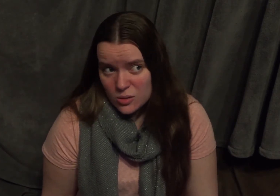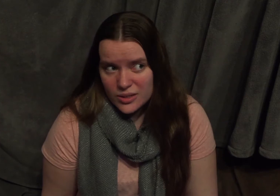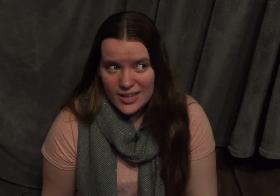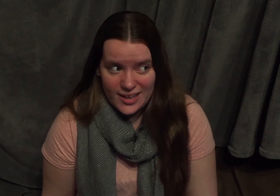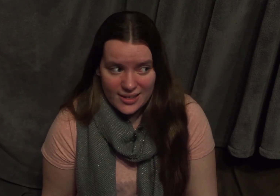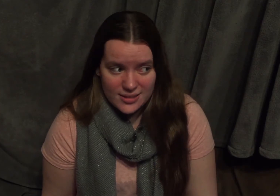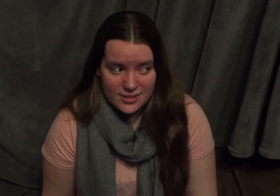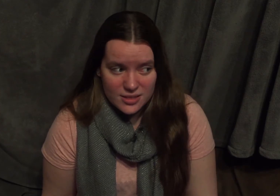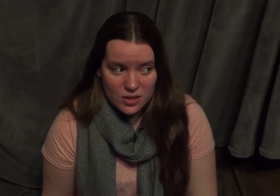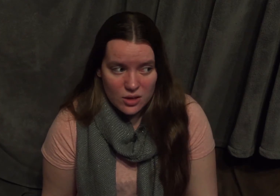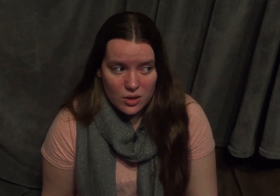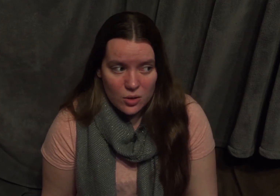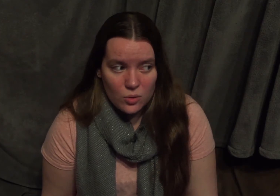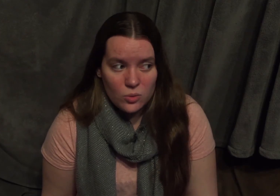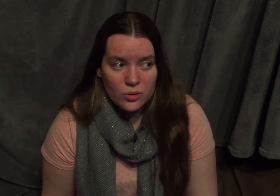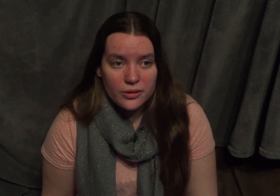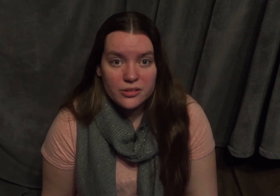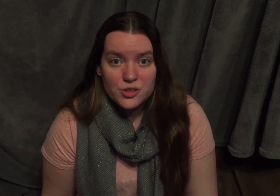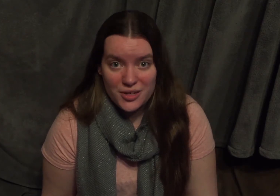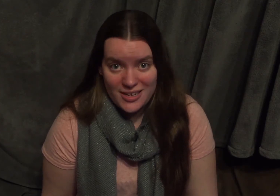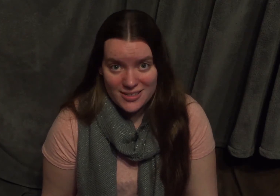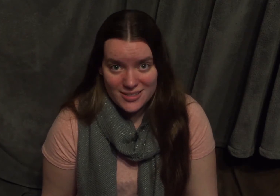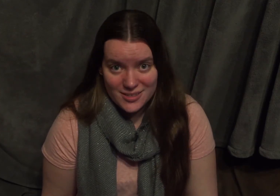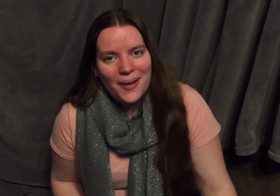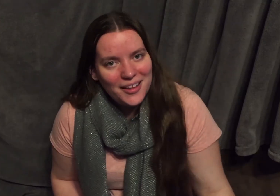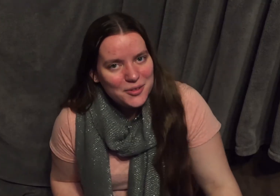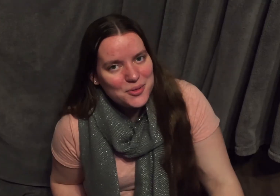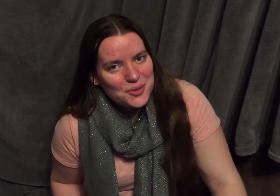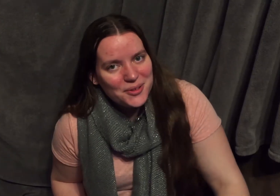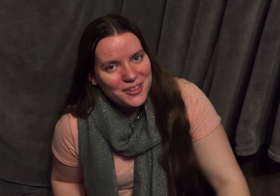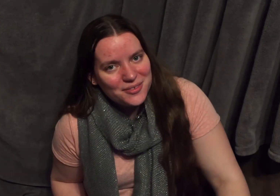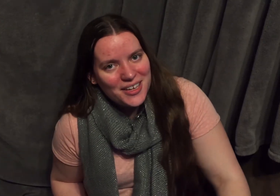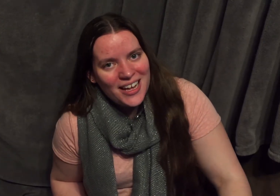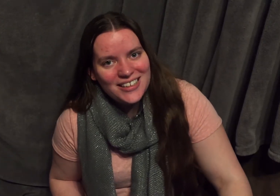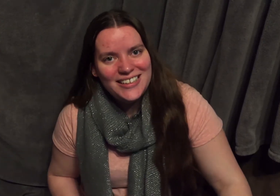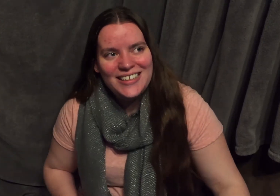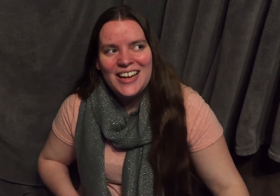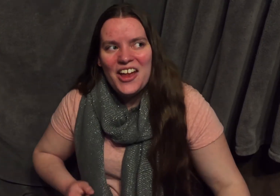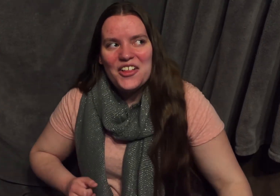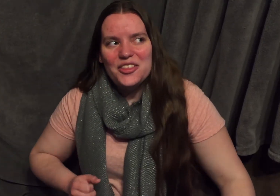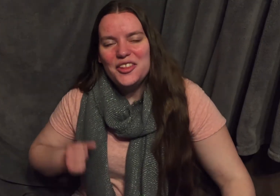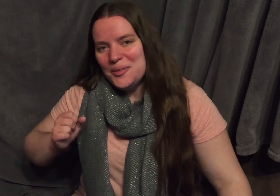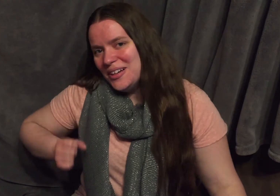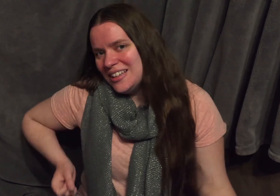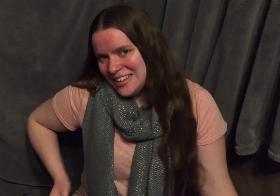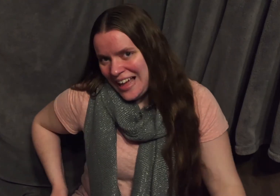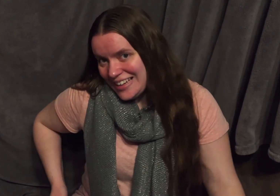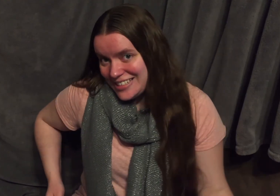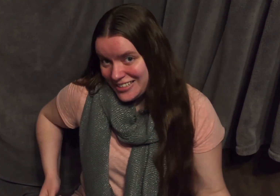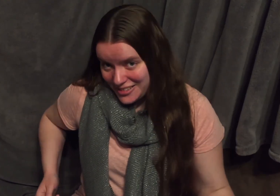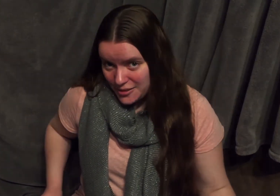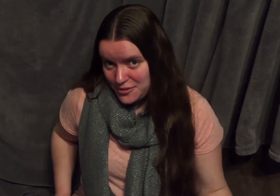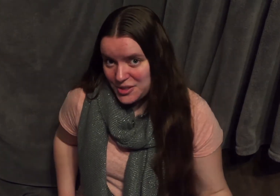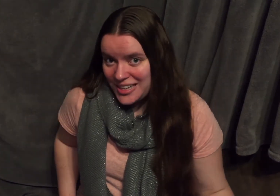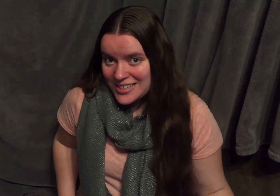or cats, or trains. While I was recording for Helen, there were a lot of